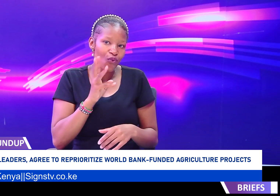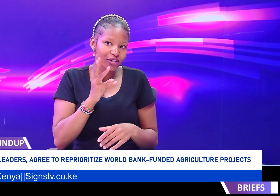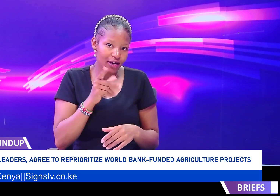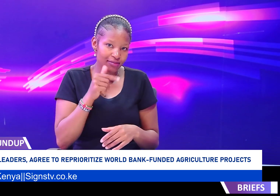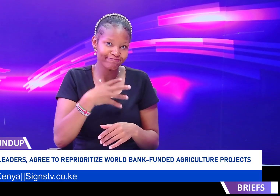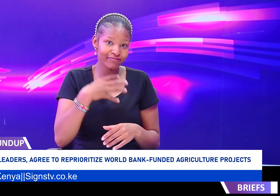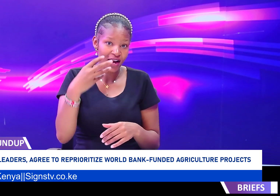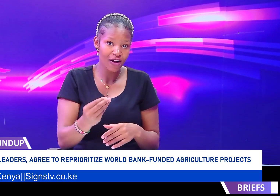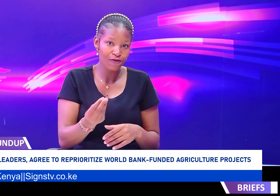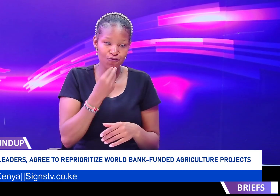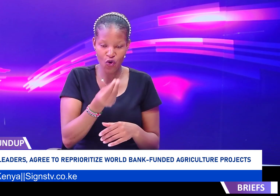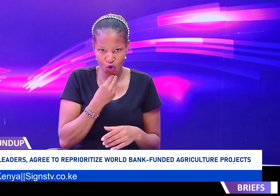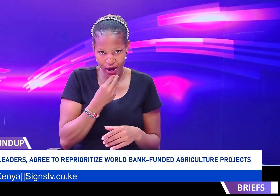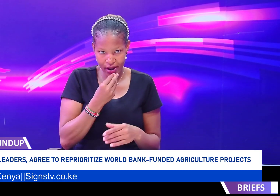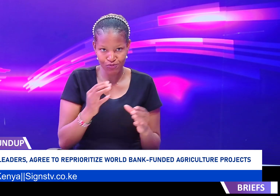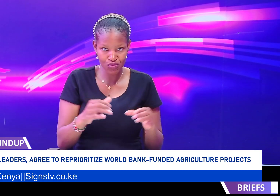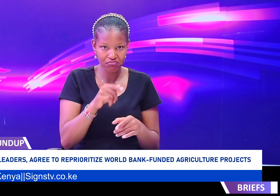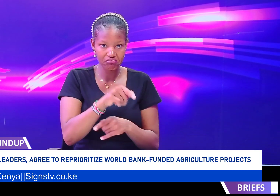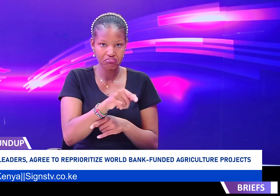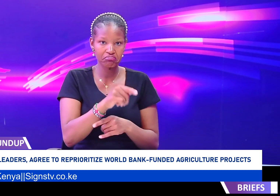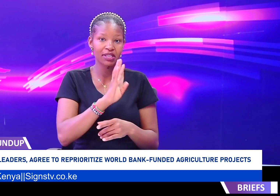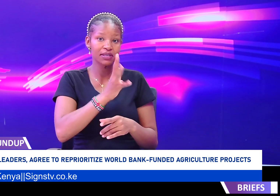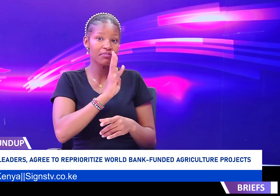effects of water scarcity and food security.